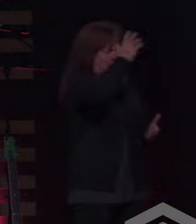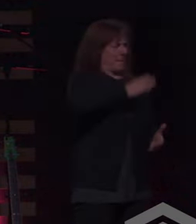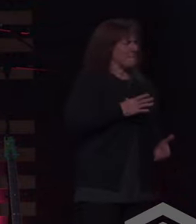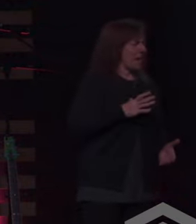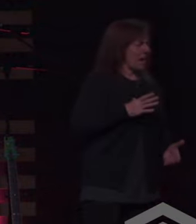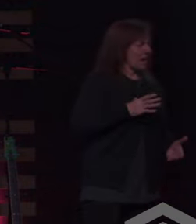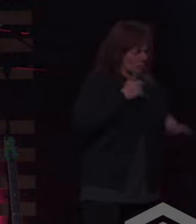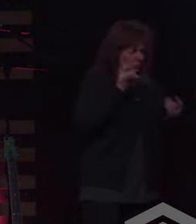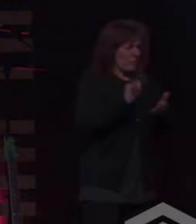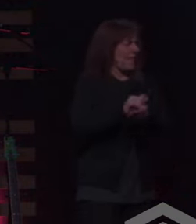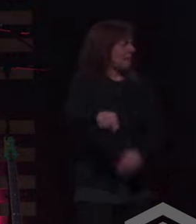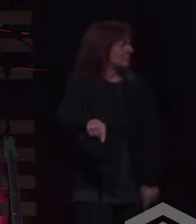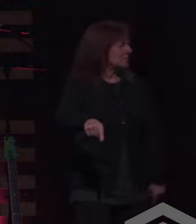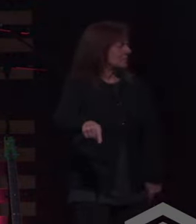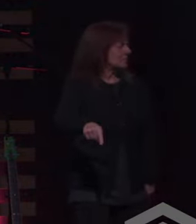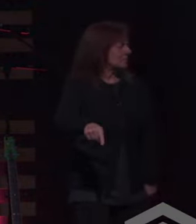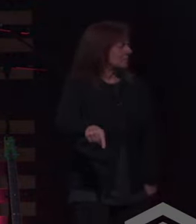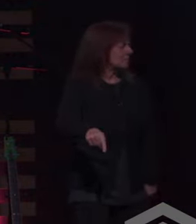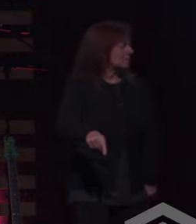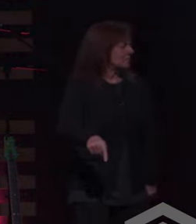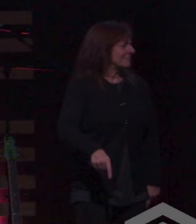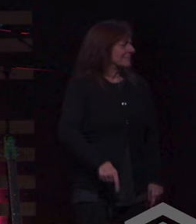That's what a man looks like.